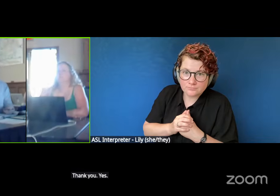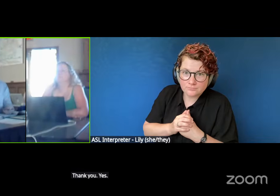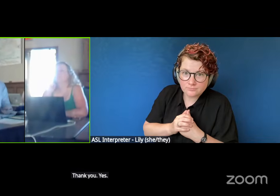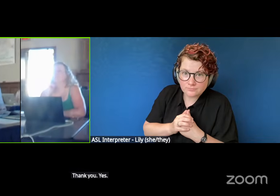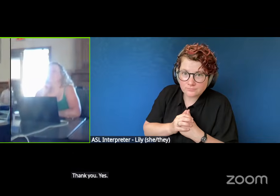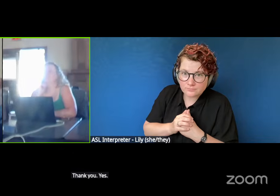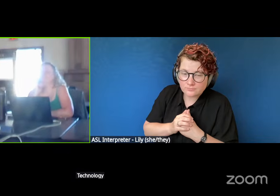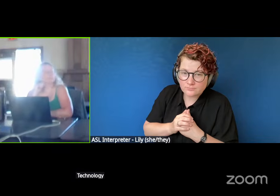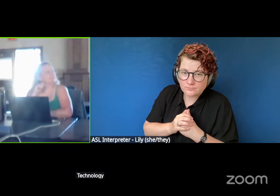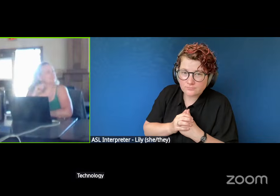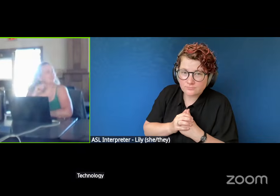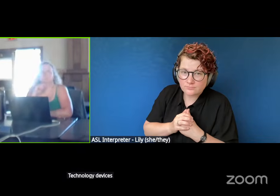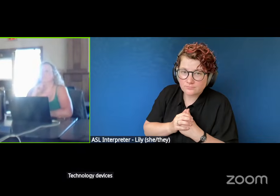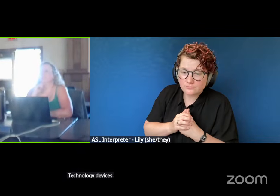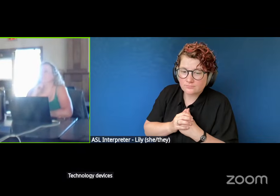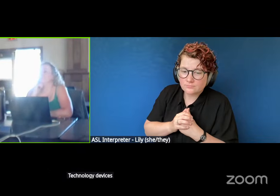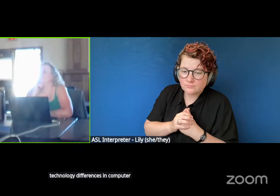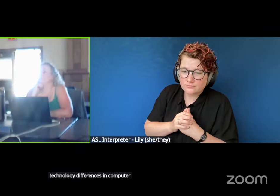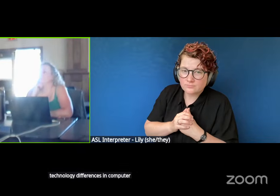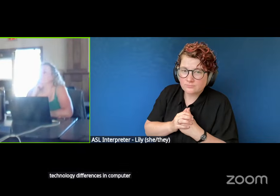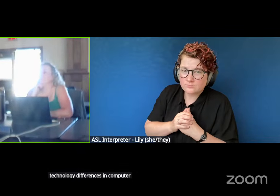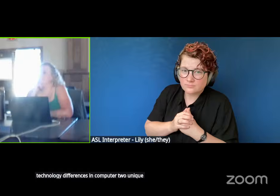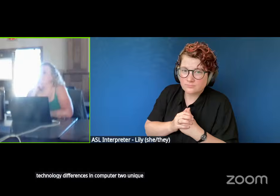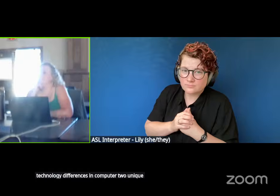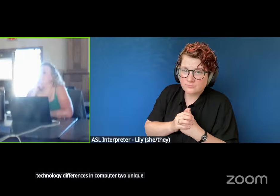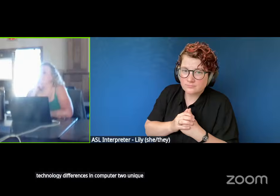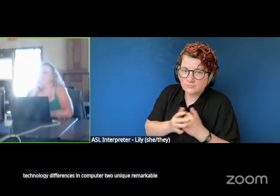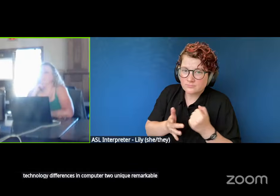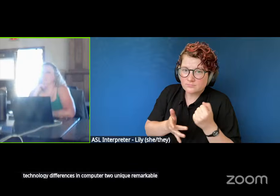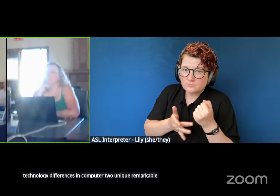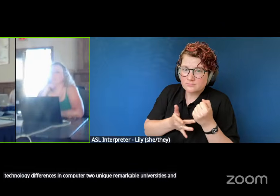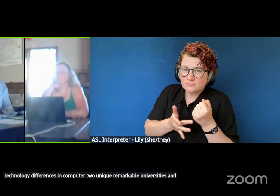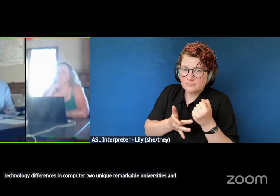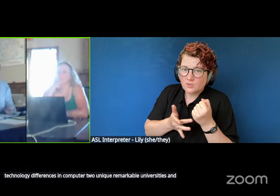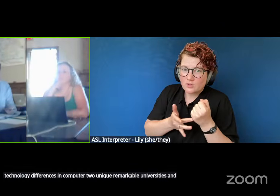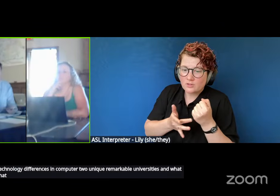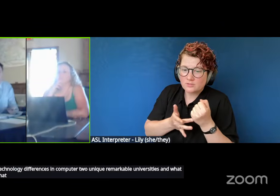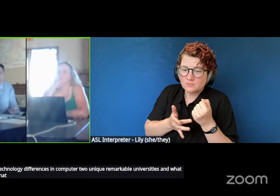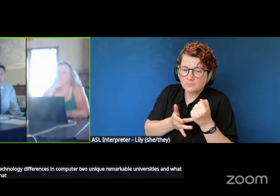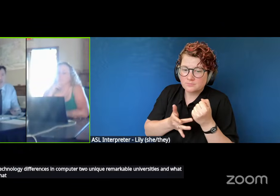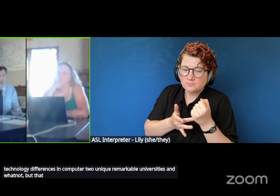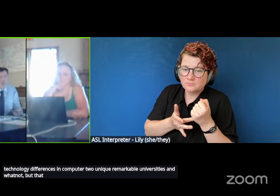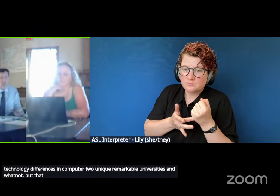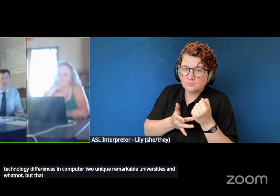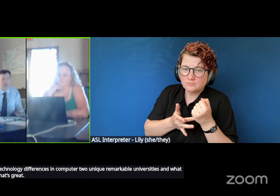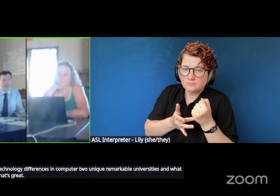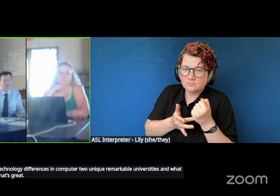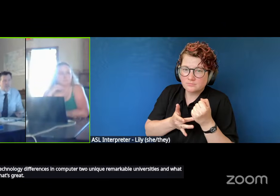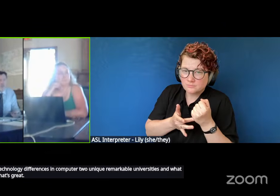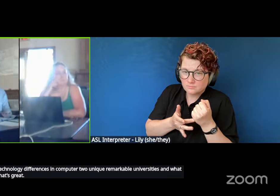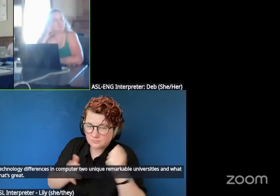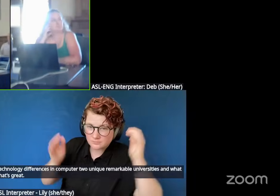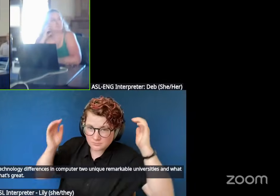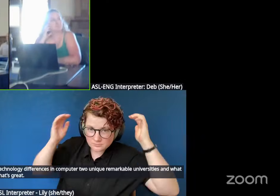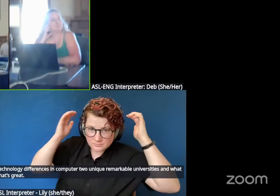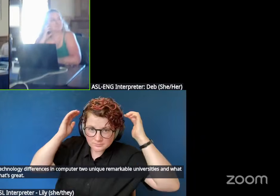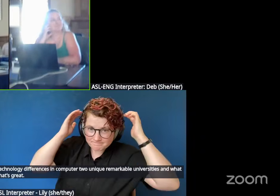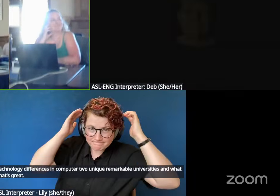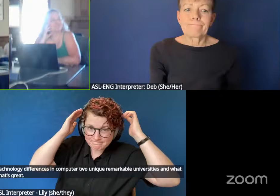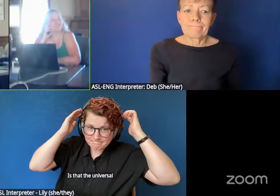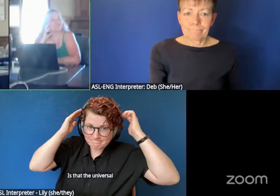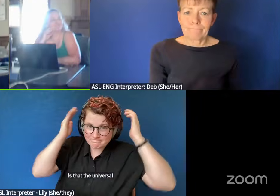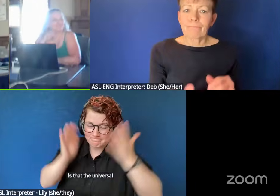Technology devices in K-2, we will not allow the devices at that rate. With that, a year or so